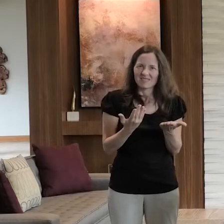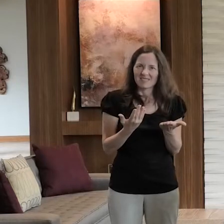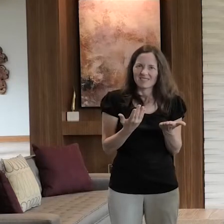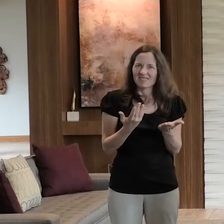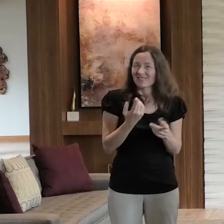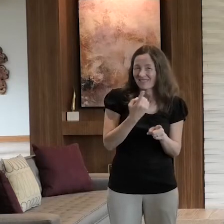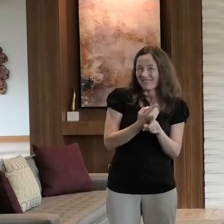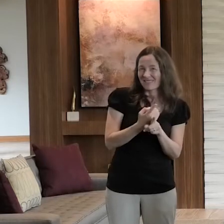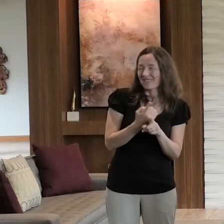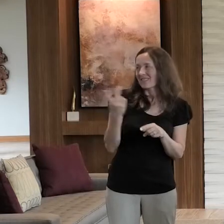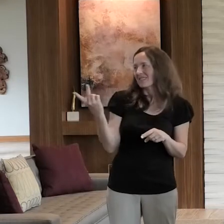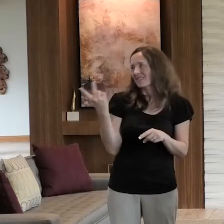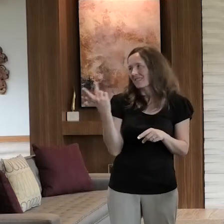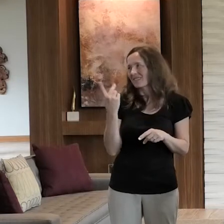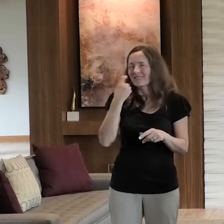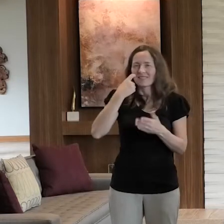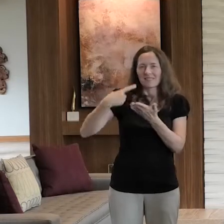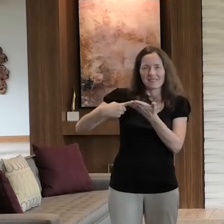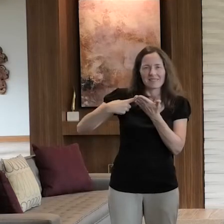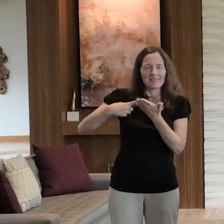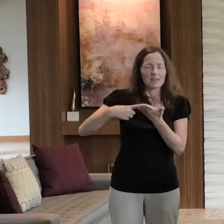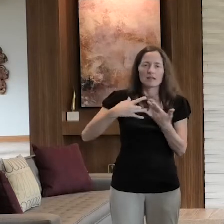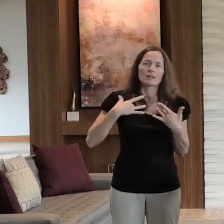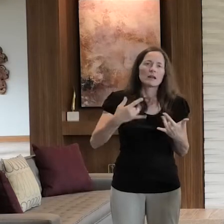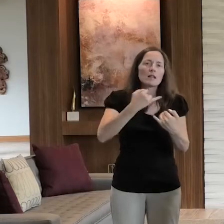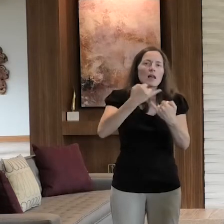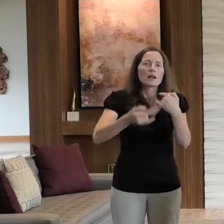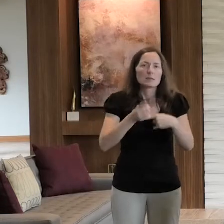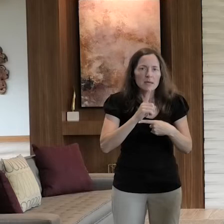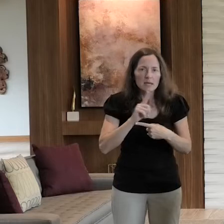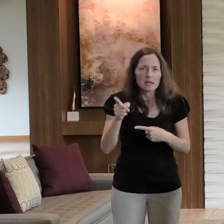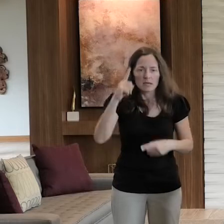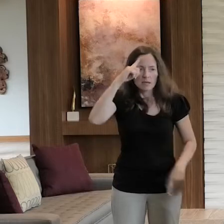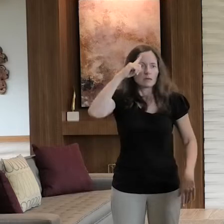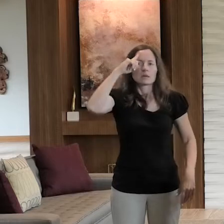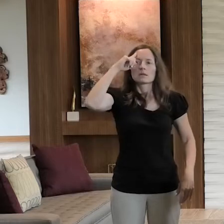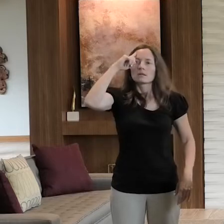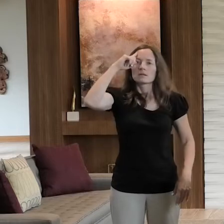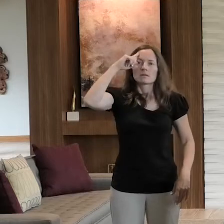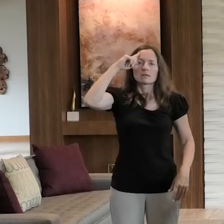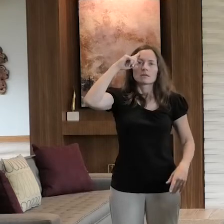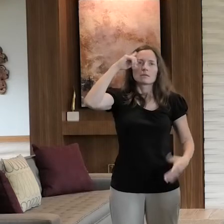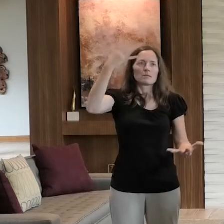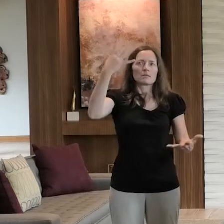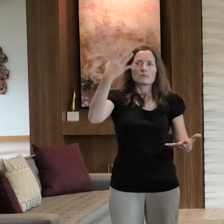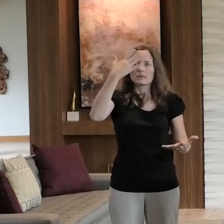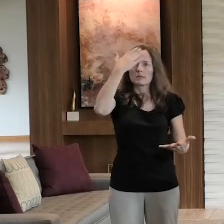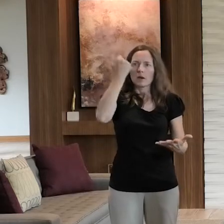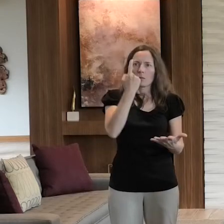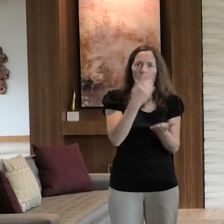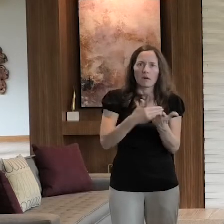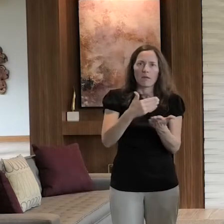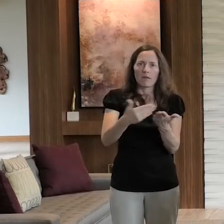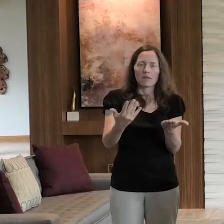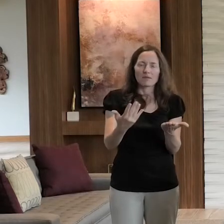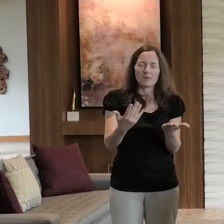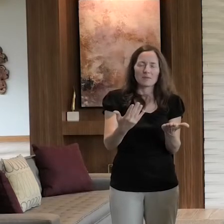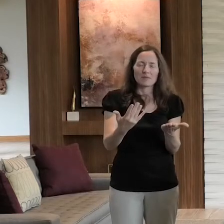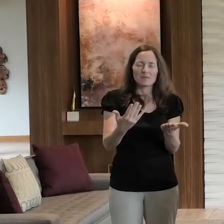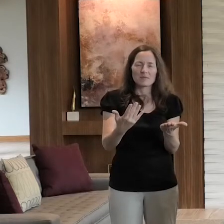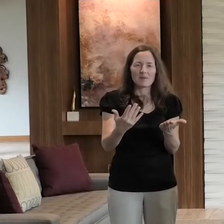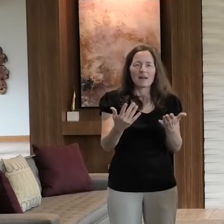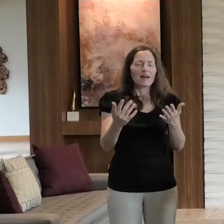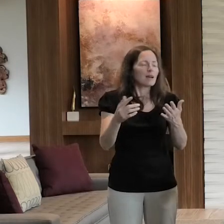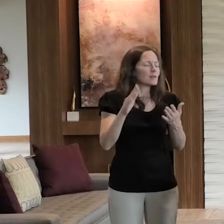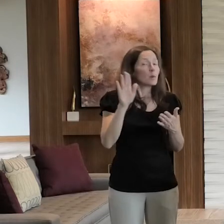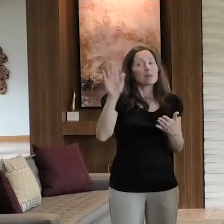were talking about, it was always the last minute when he had one of these brainwaves. So again, it's very near the end of his remarks. It was one of the last